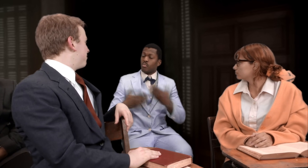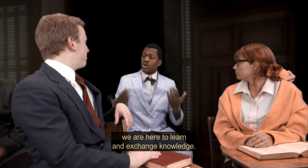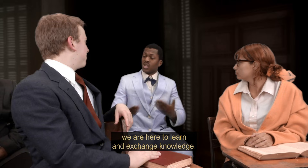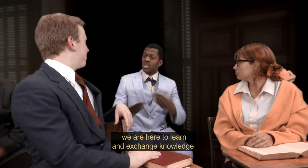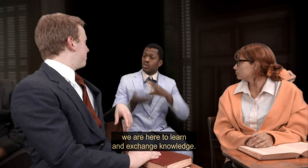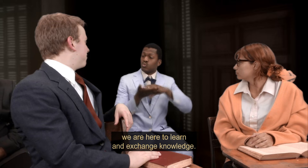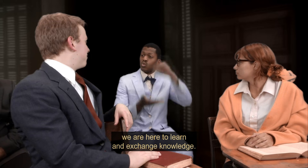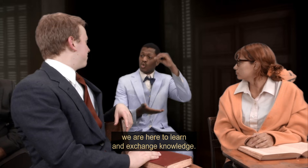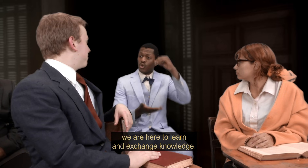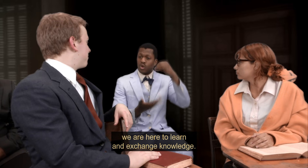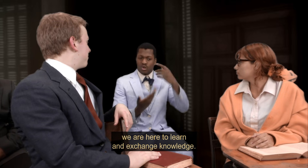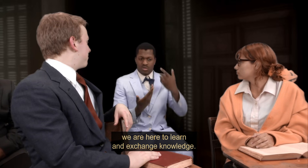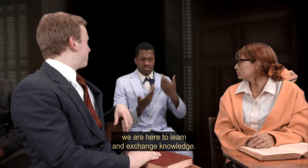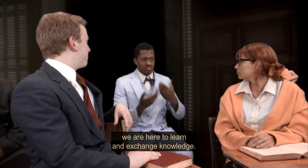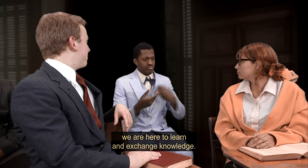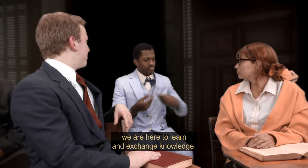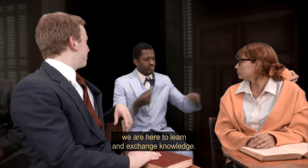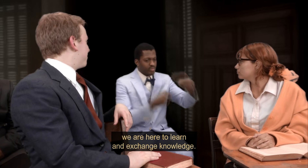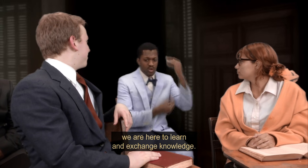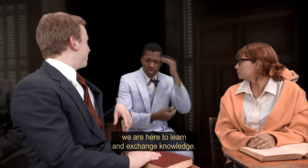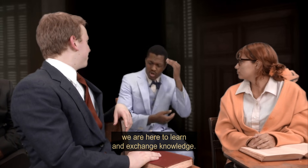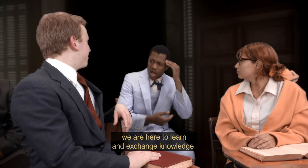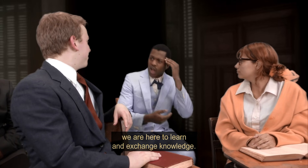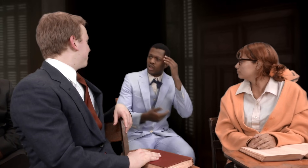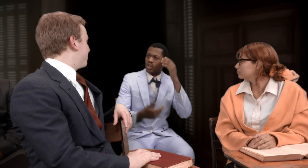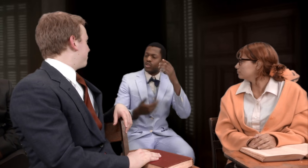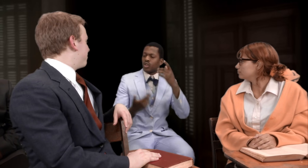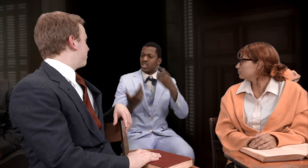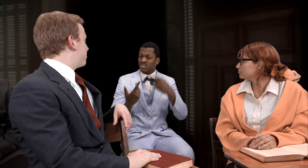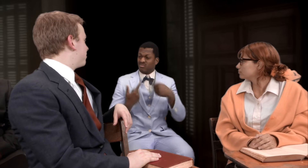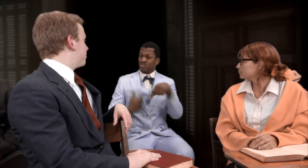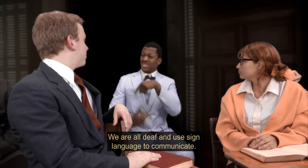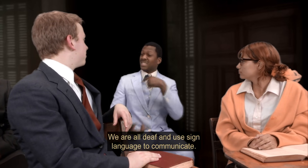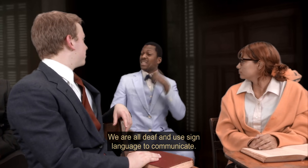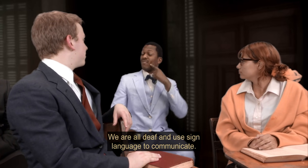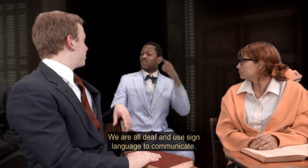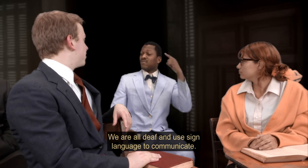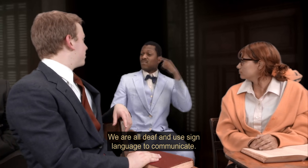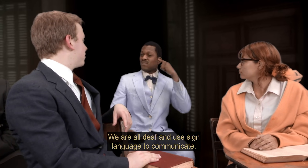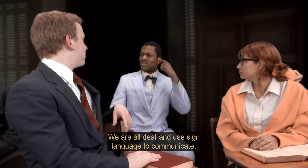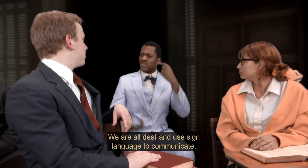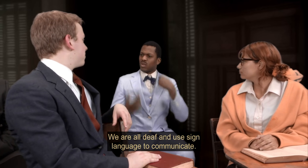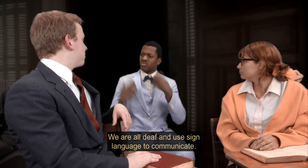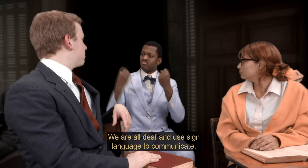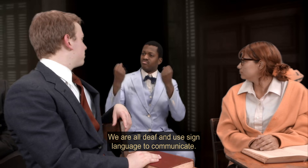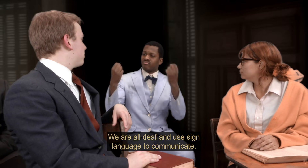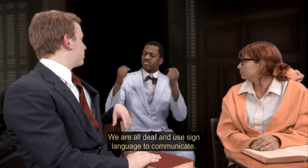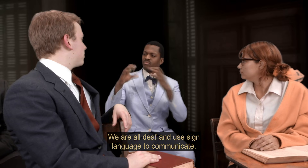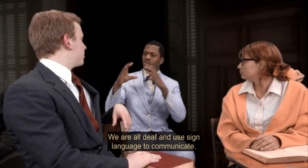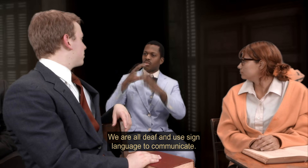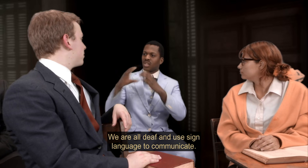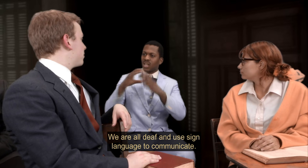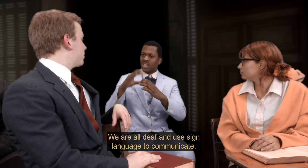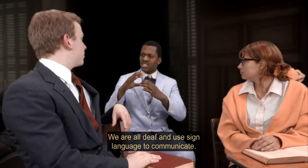We are here to learn and exchange knowledge. We are all deaf and use sign language to